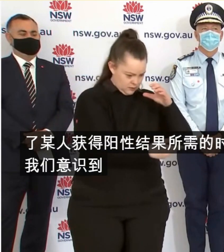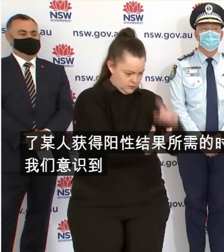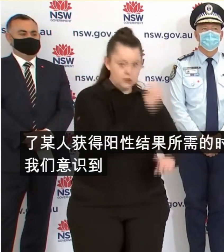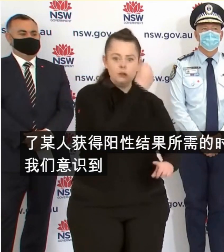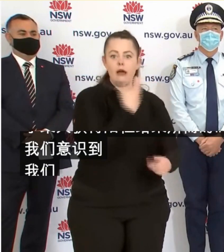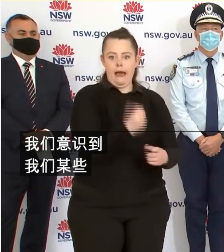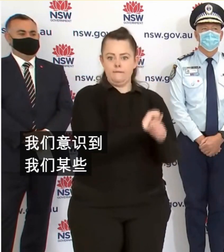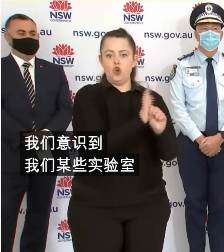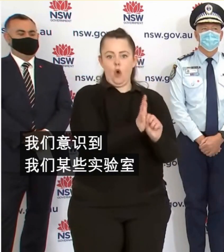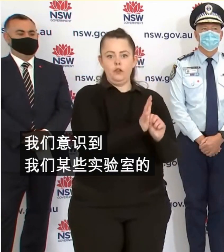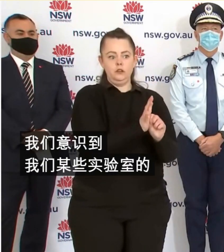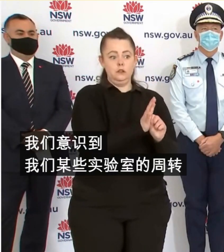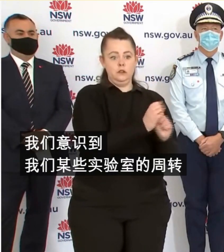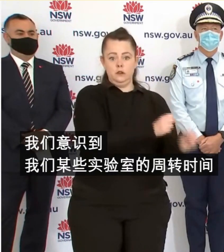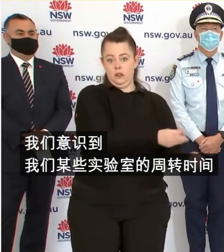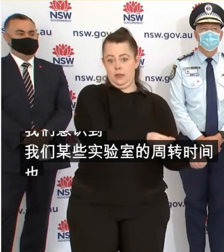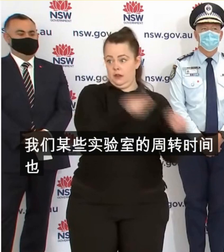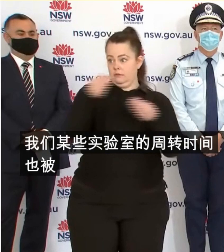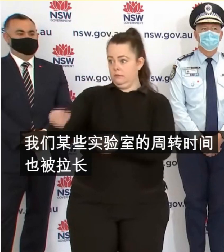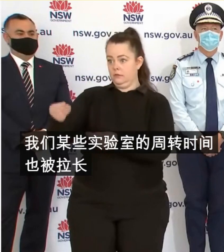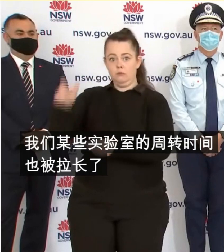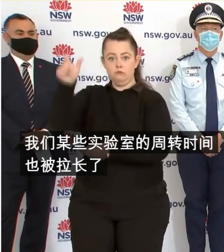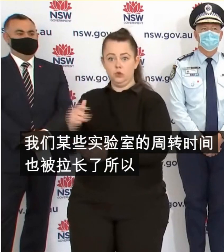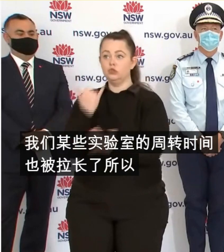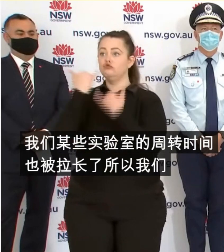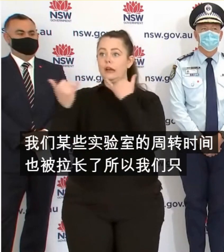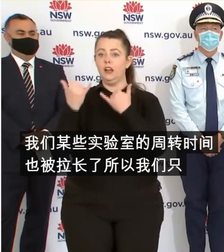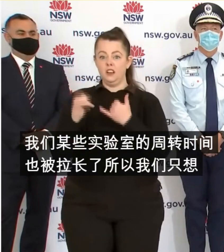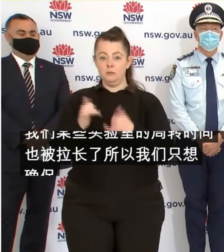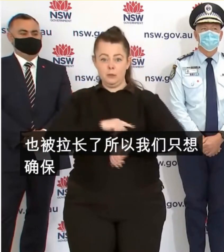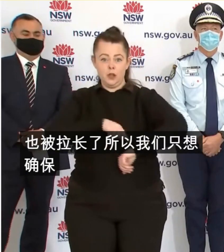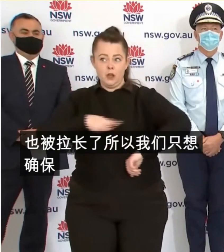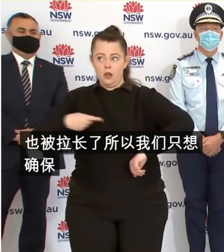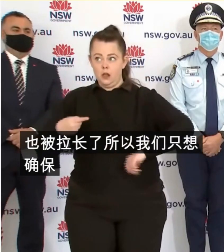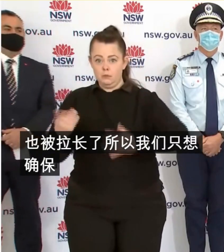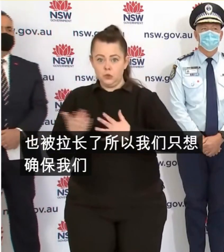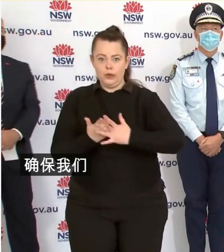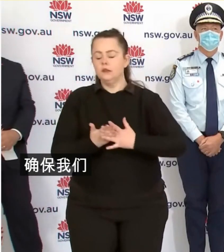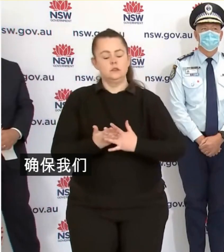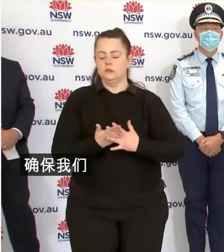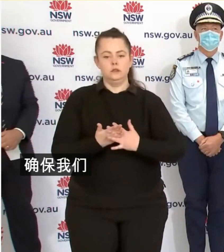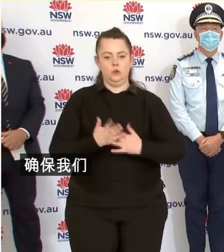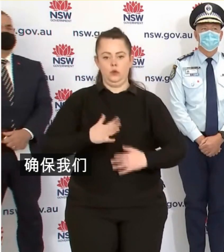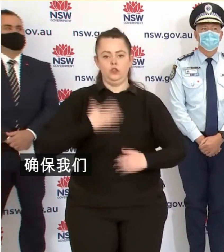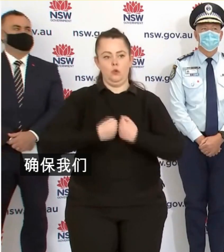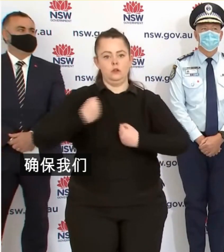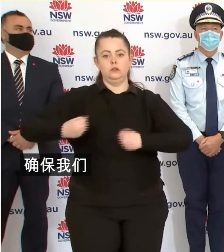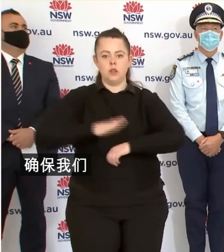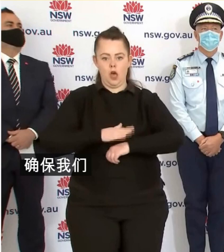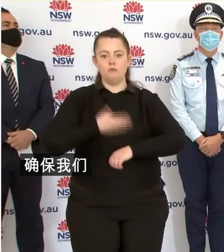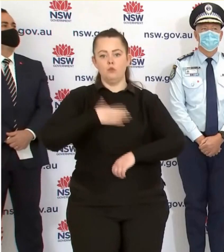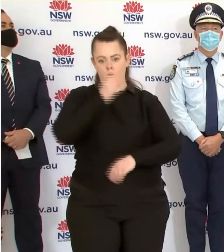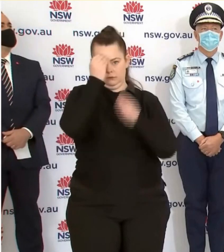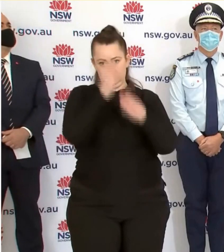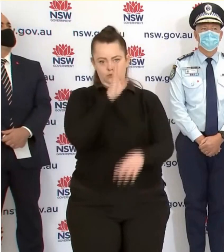we're conscious that the turnaround times in some of our laboratories is also stretched out. So we just want to make sure we're getting to people as soon as possible. The Premier's